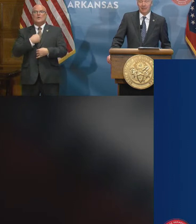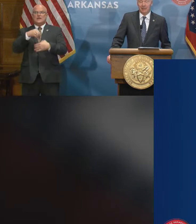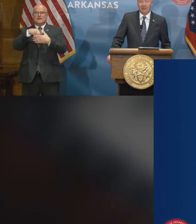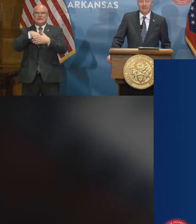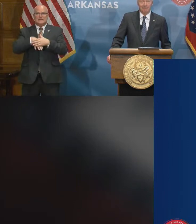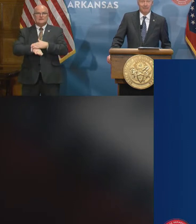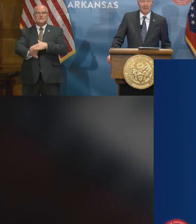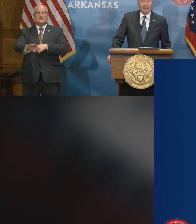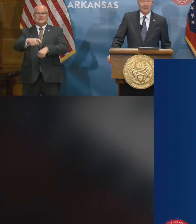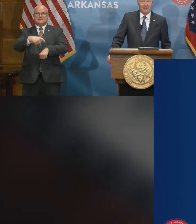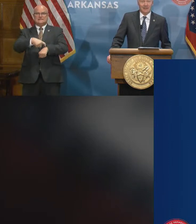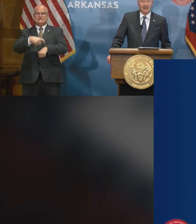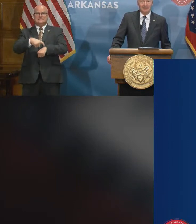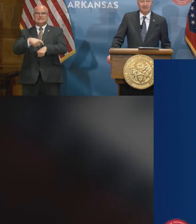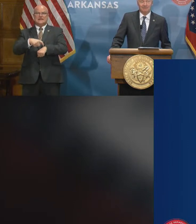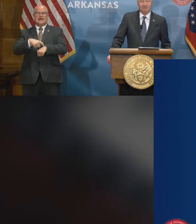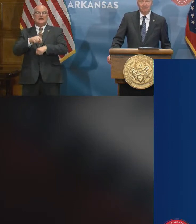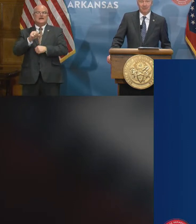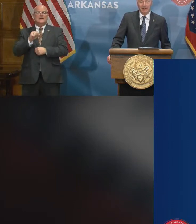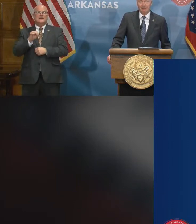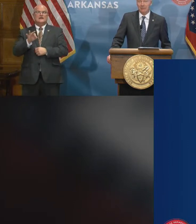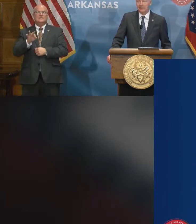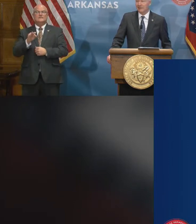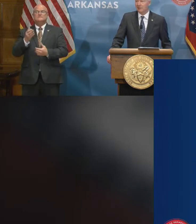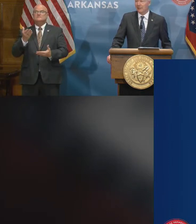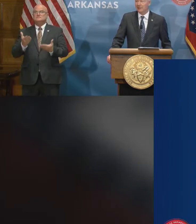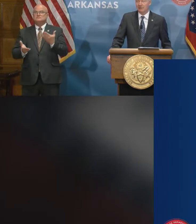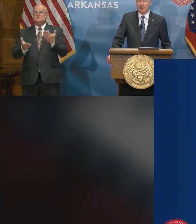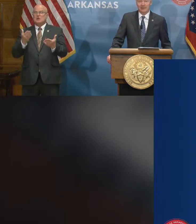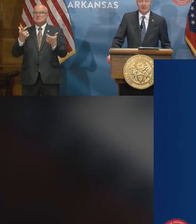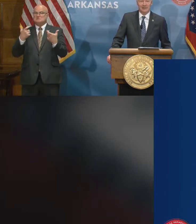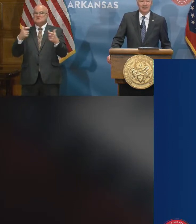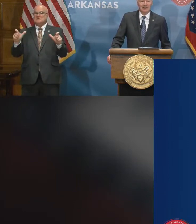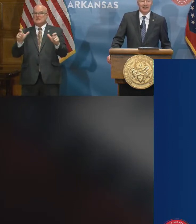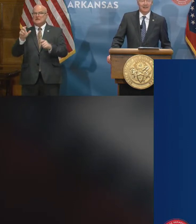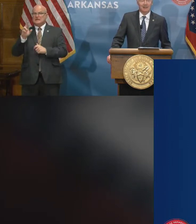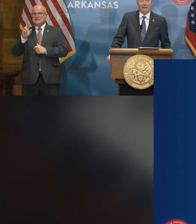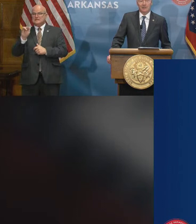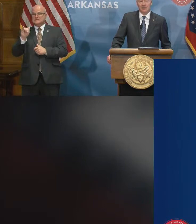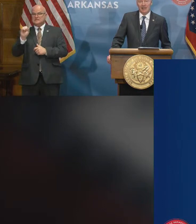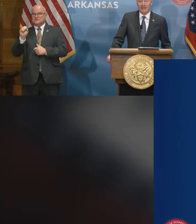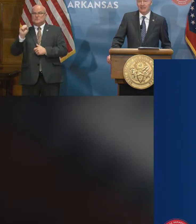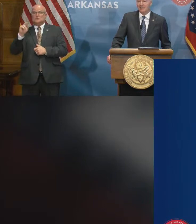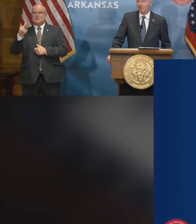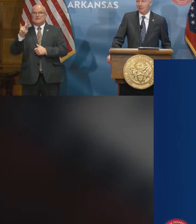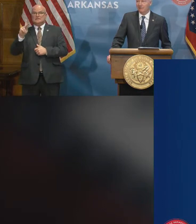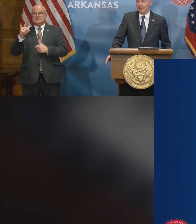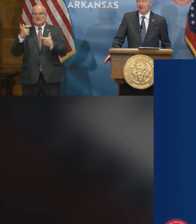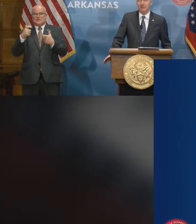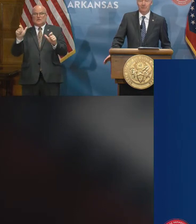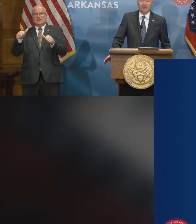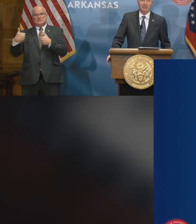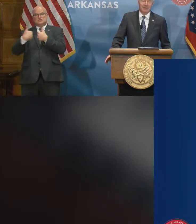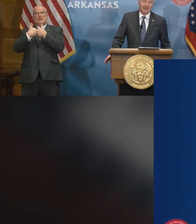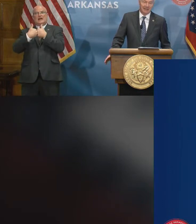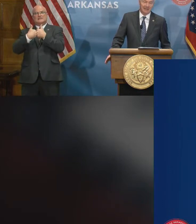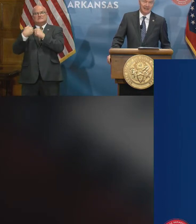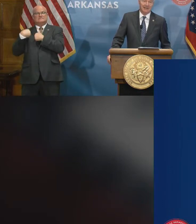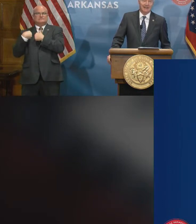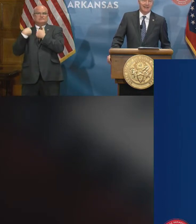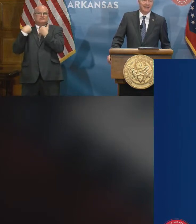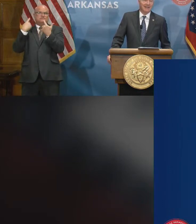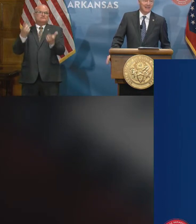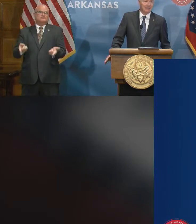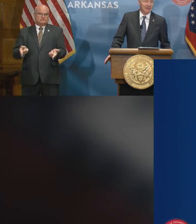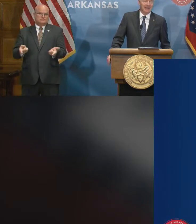a period of probably the greatest risk and the greatest challenge that we faced during the